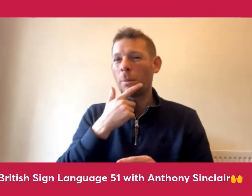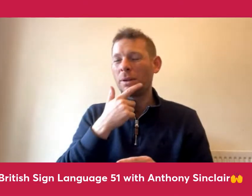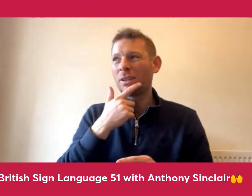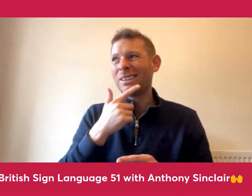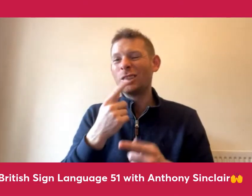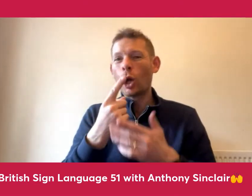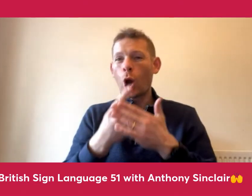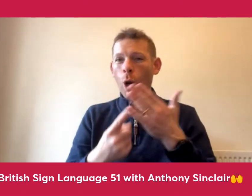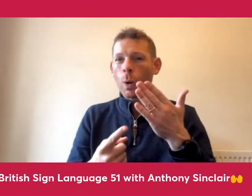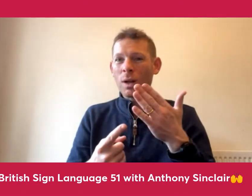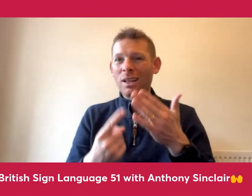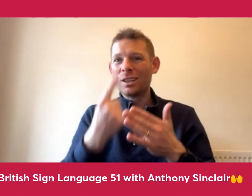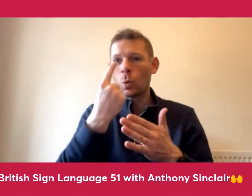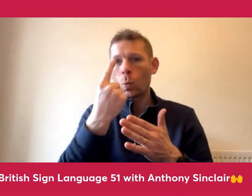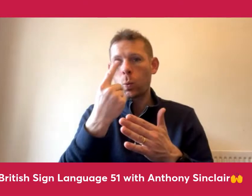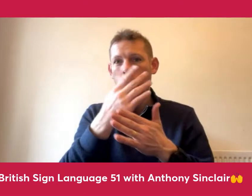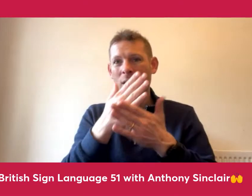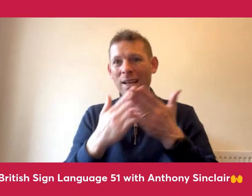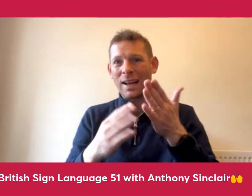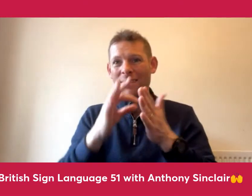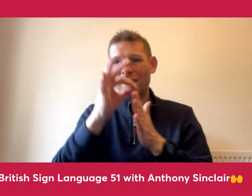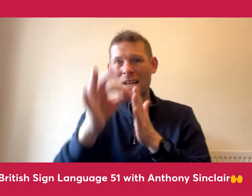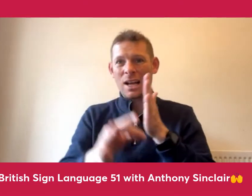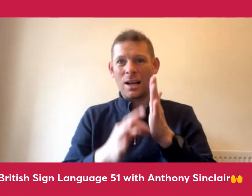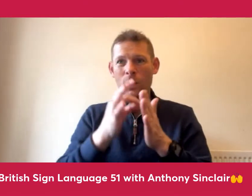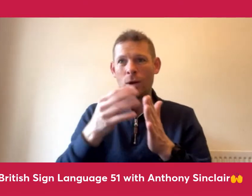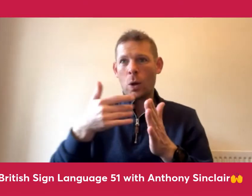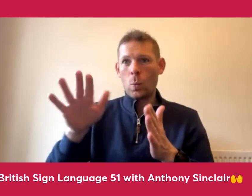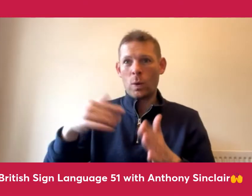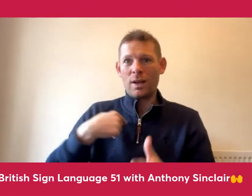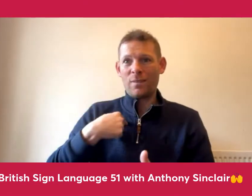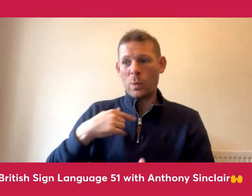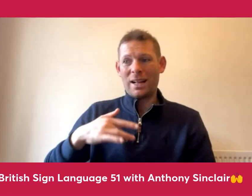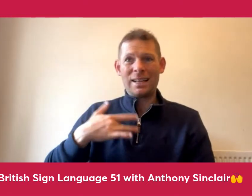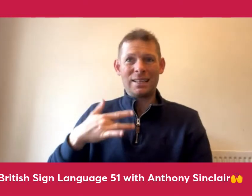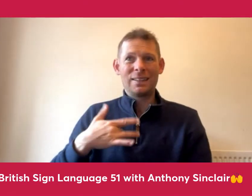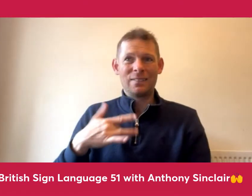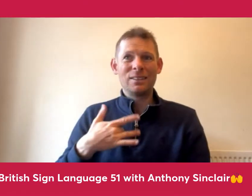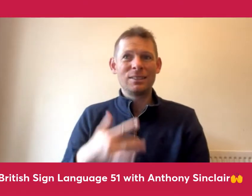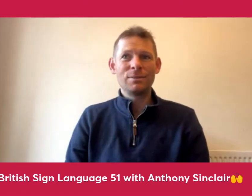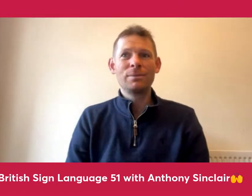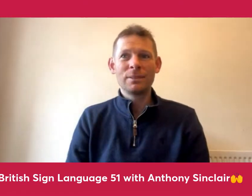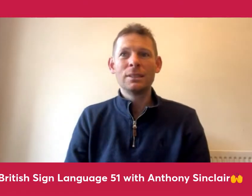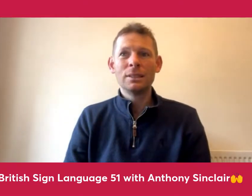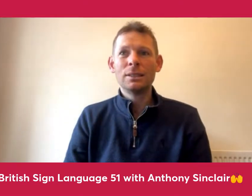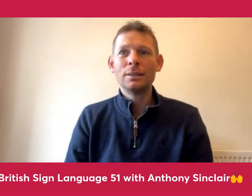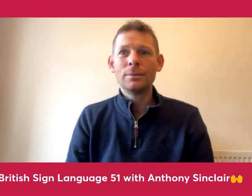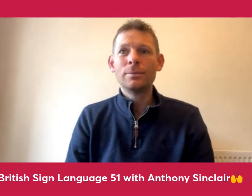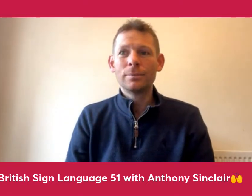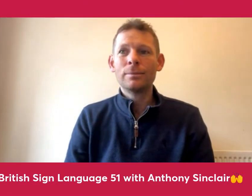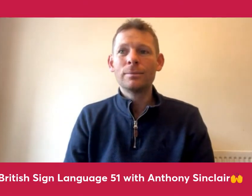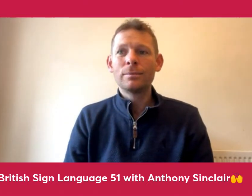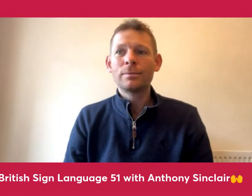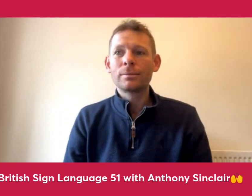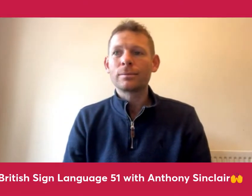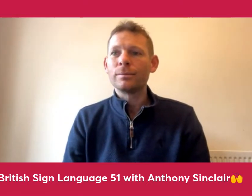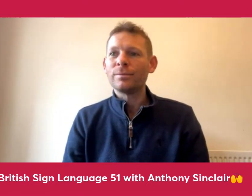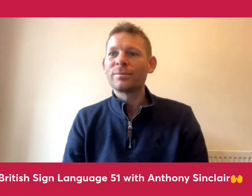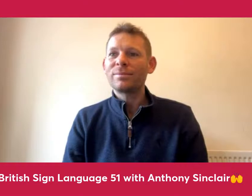routes available. So usually we use Dublin, and it's about an hour and a half's journey to get